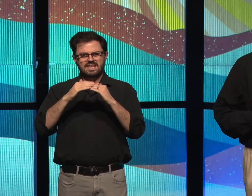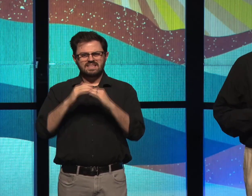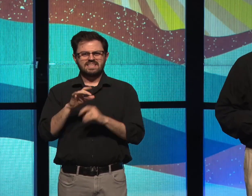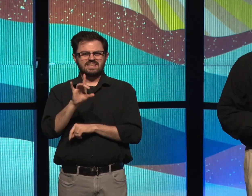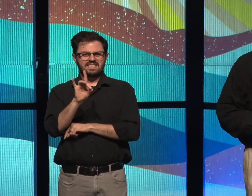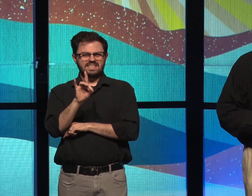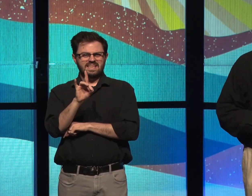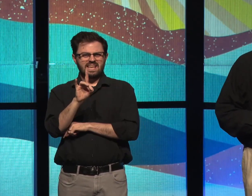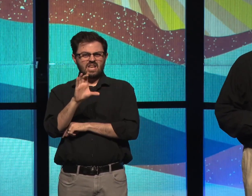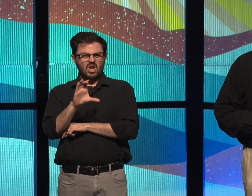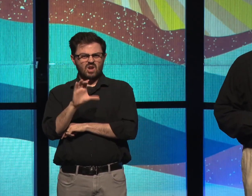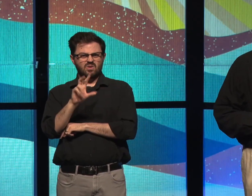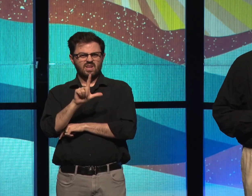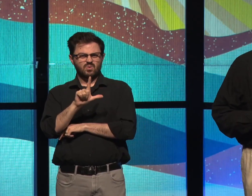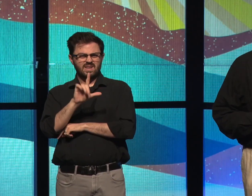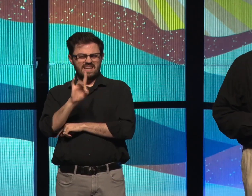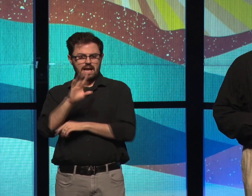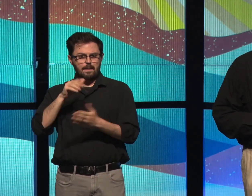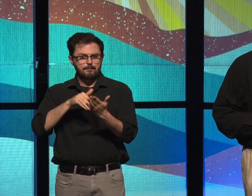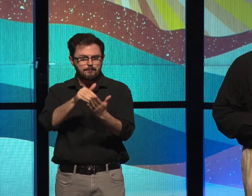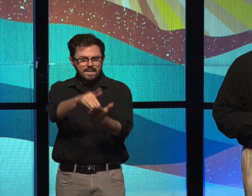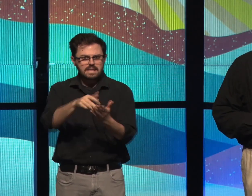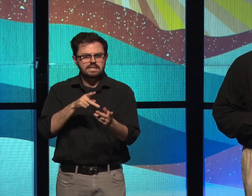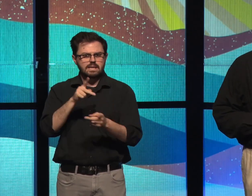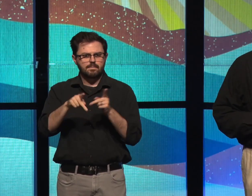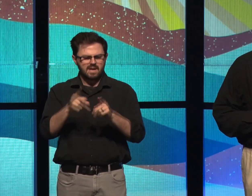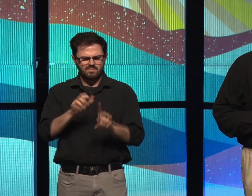828 million people affected by hunger.